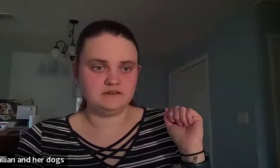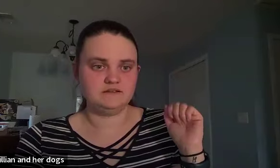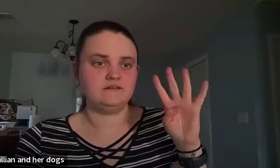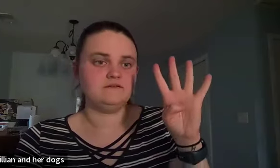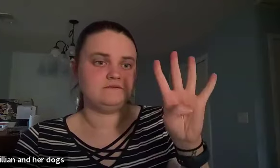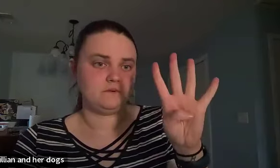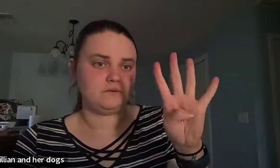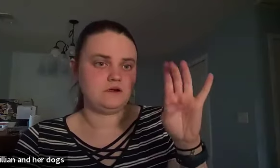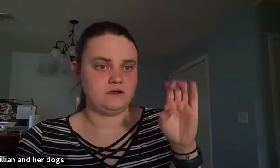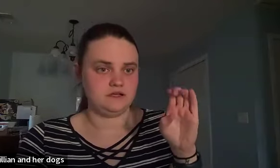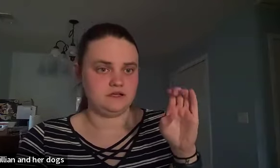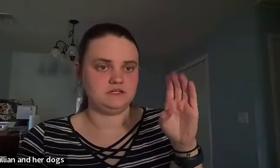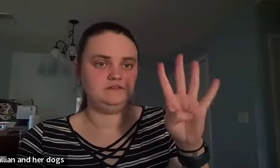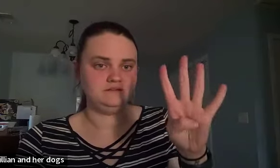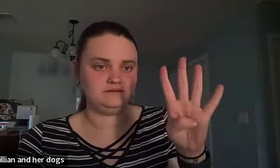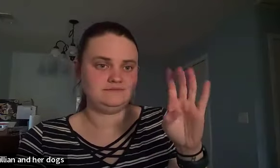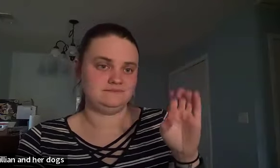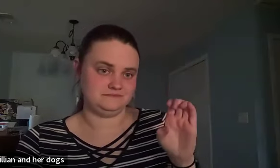400, 400.